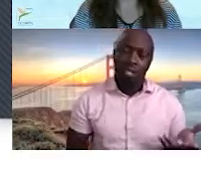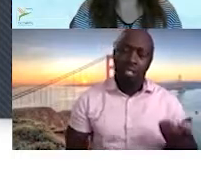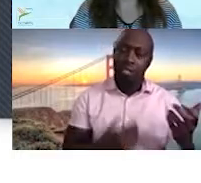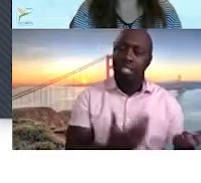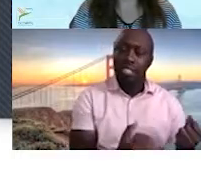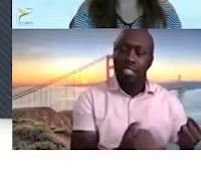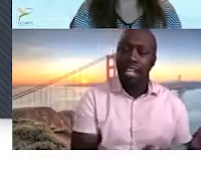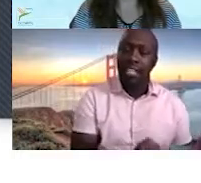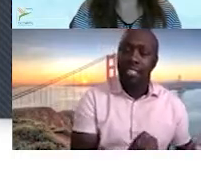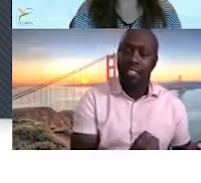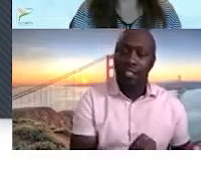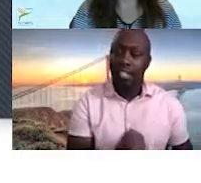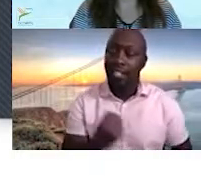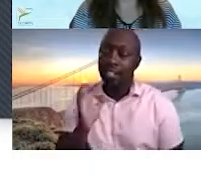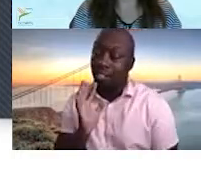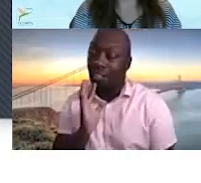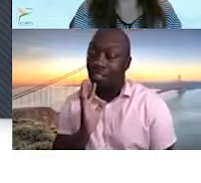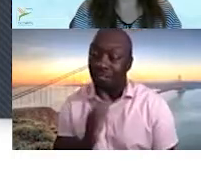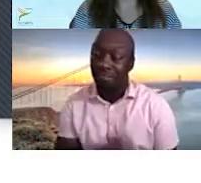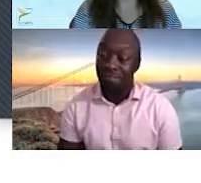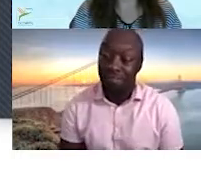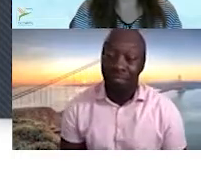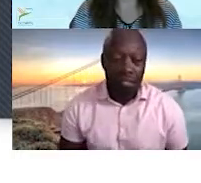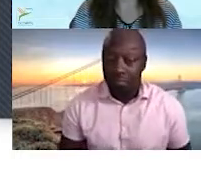oh, they're using their signs, so they're not going to talk.